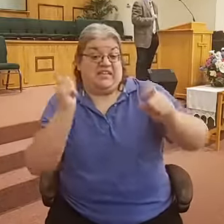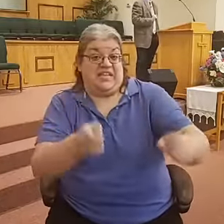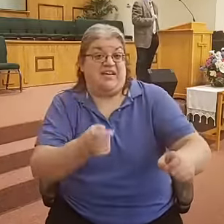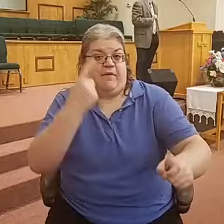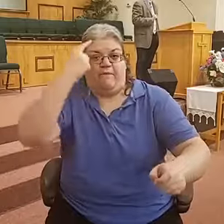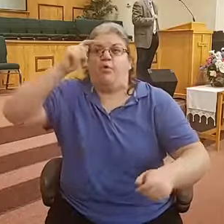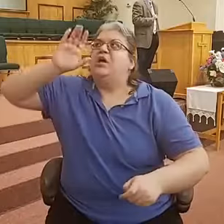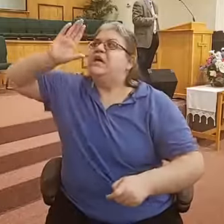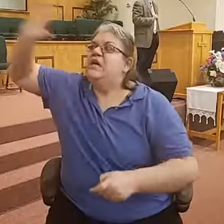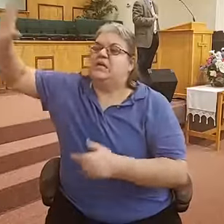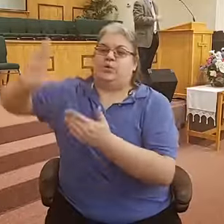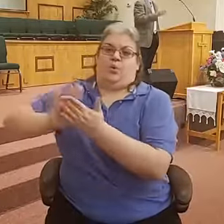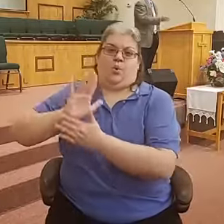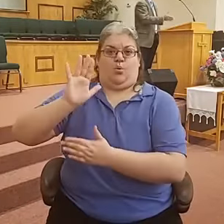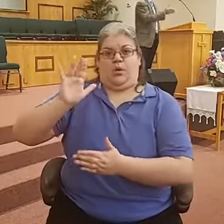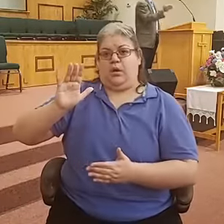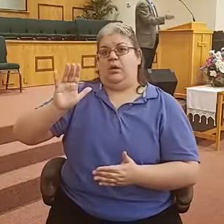glory.